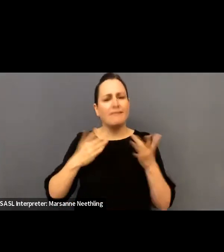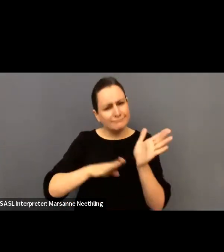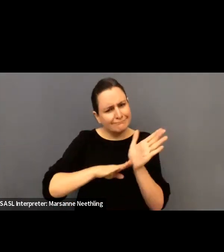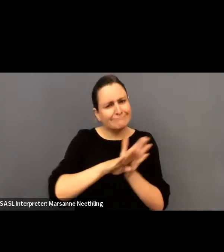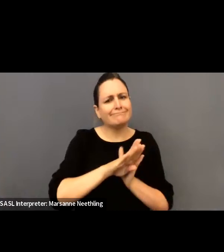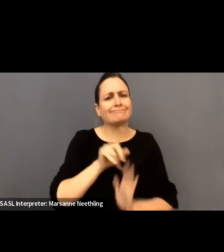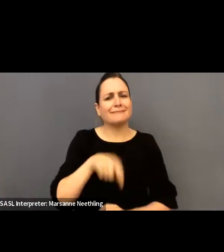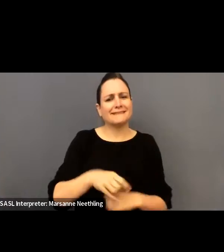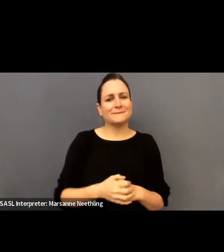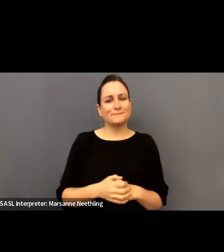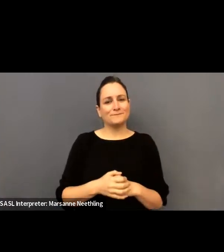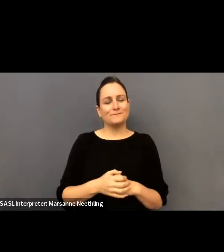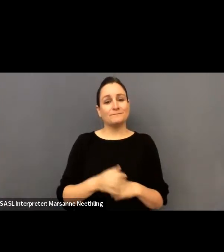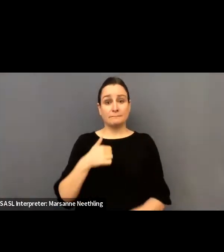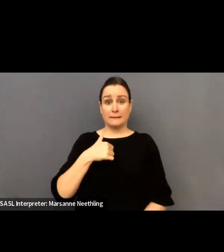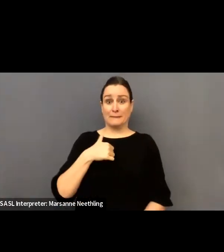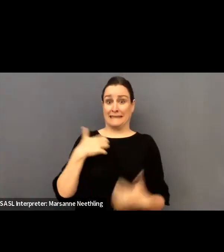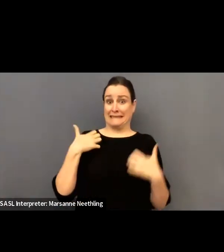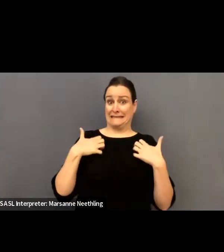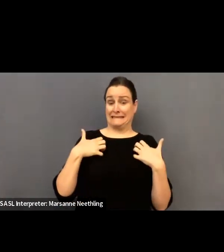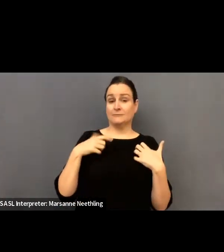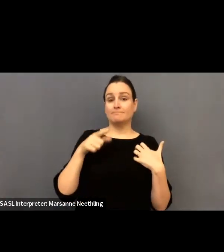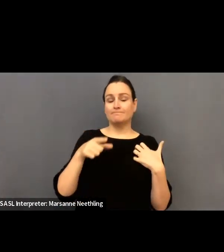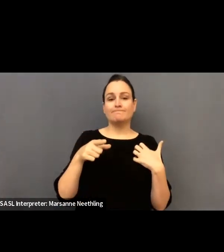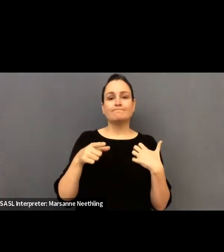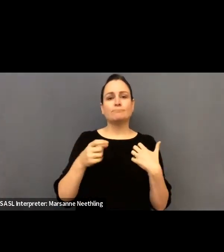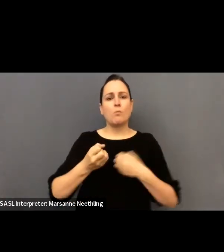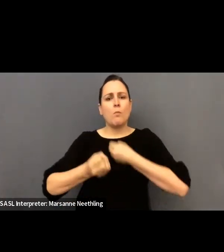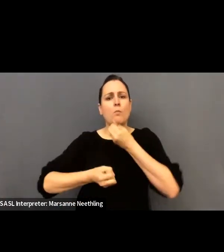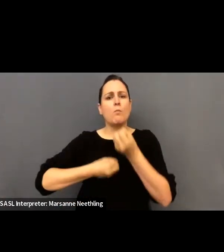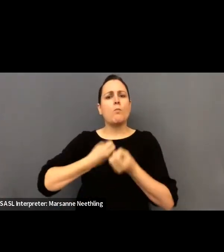16th, because one of the